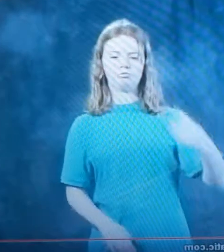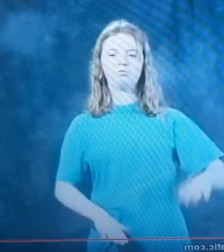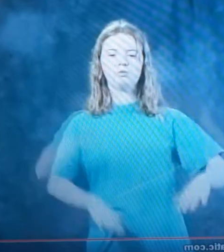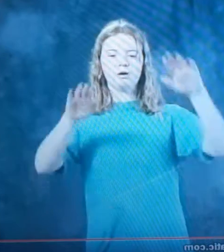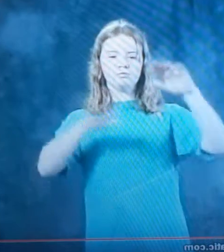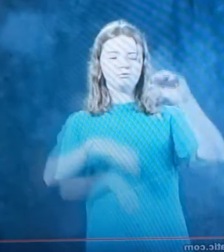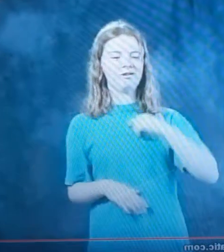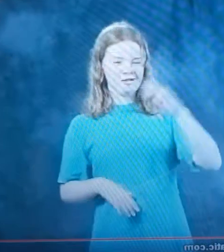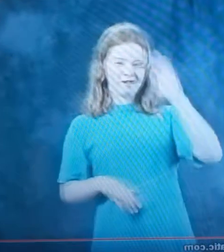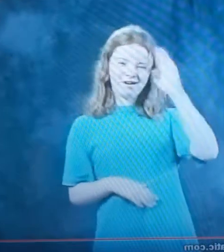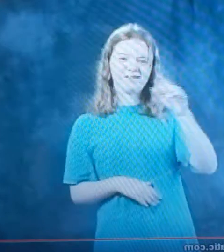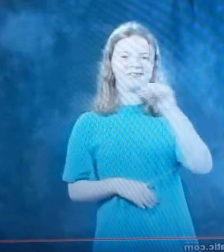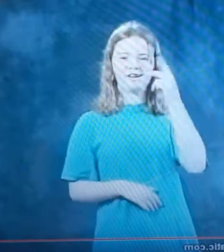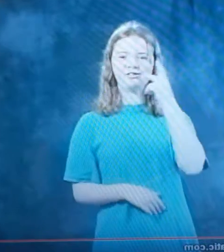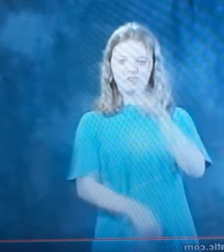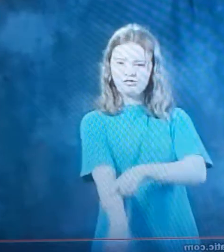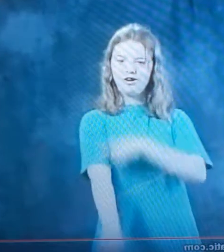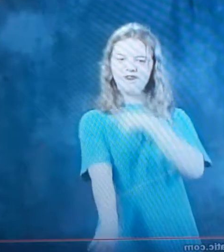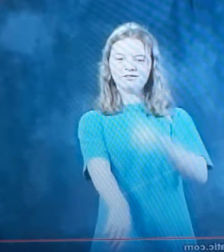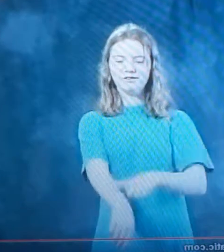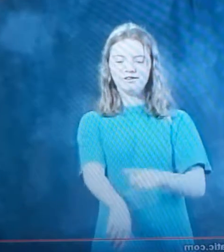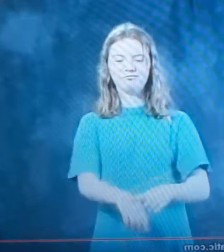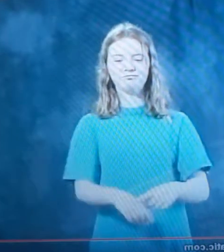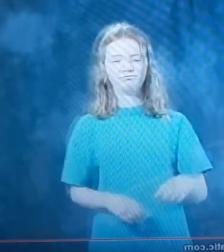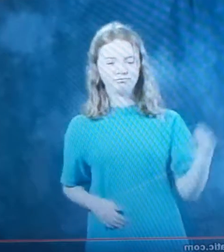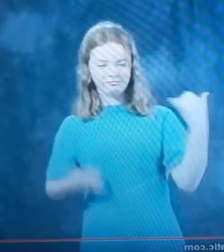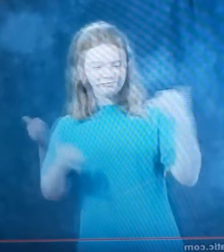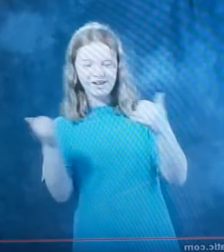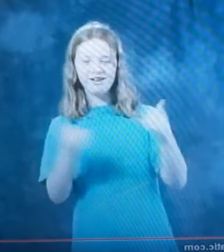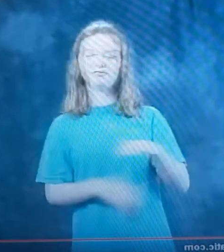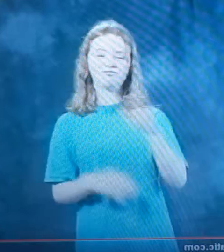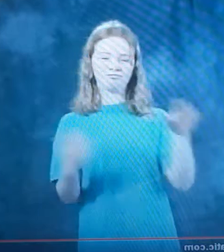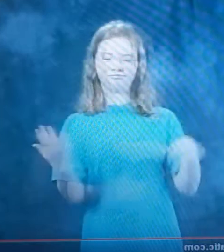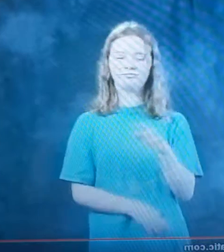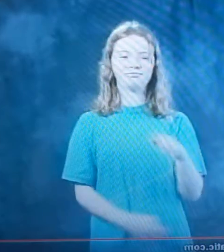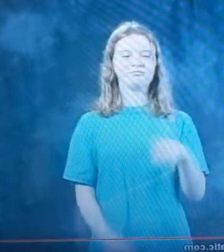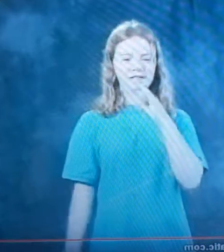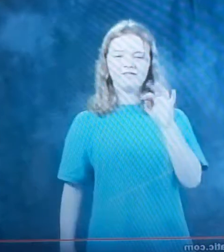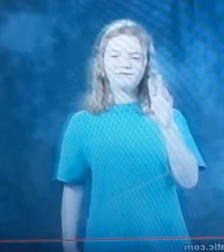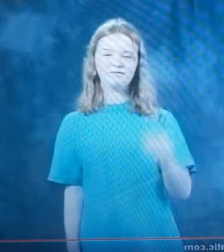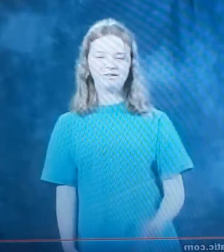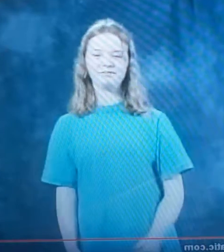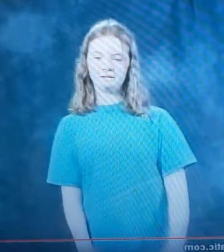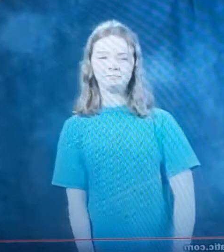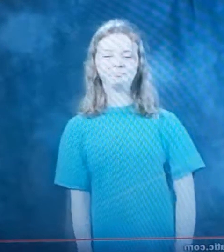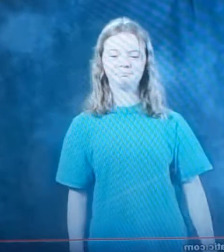kid is the same age as me, so I haven't seen them for a long time, so we got to play around, hang out, and it was a lot of fun.